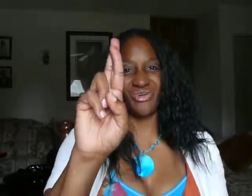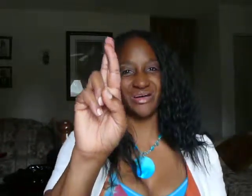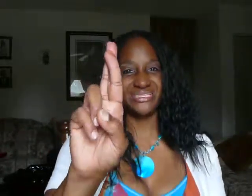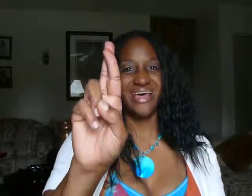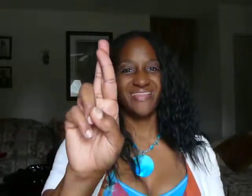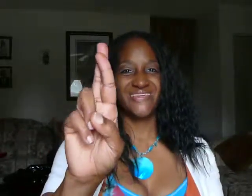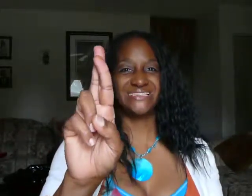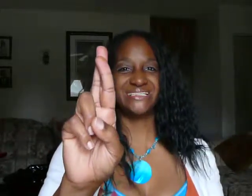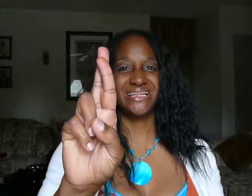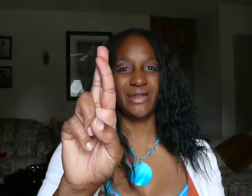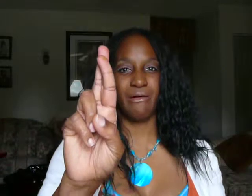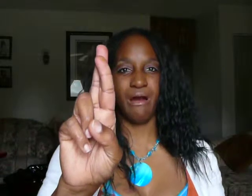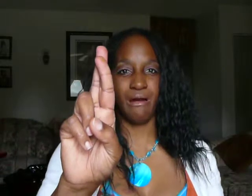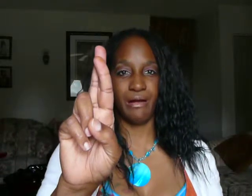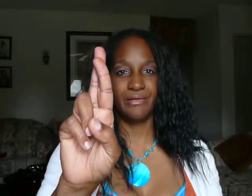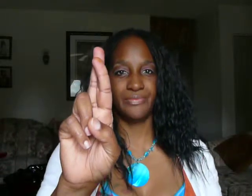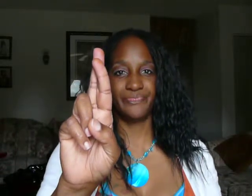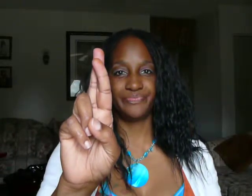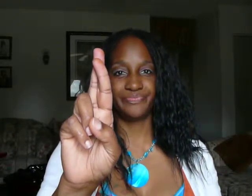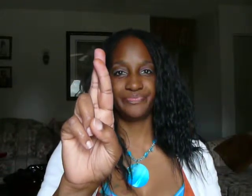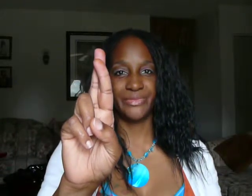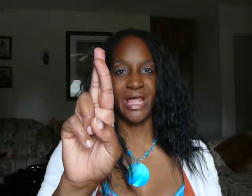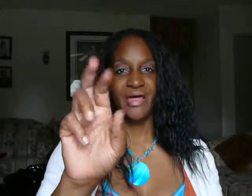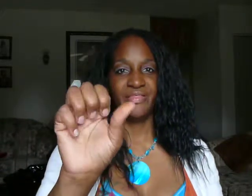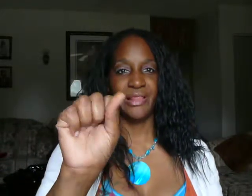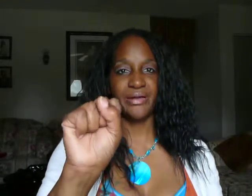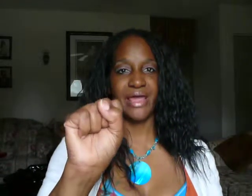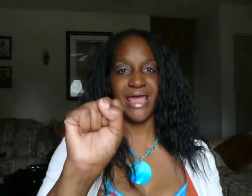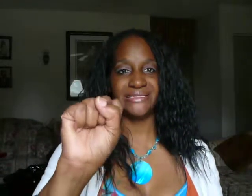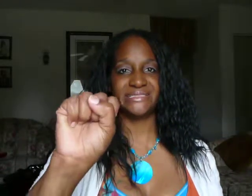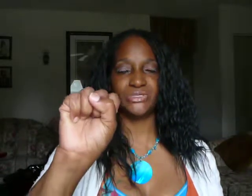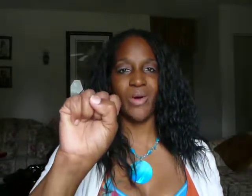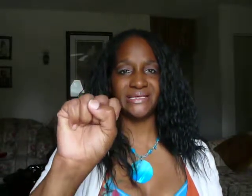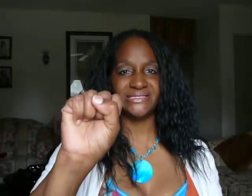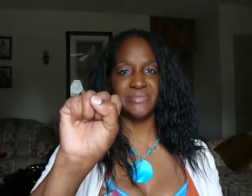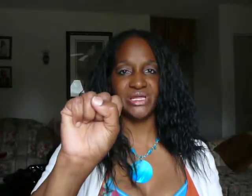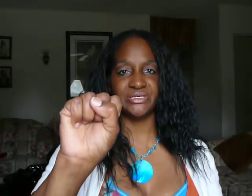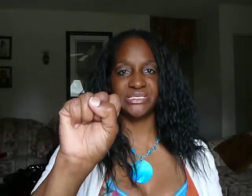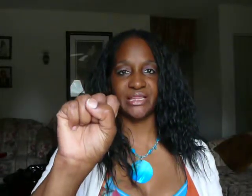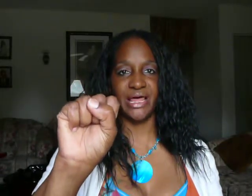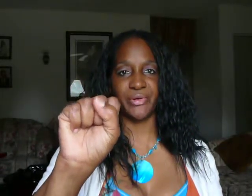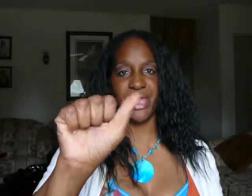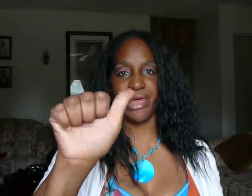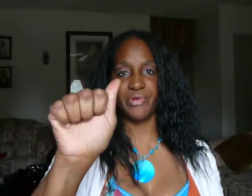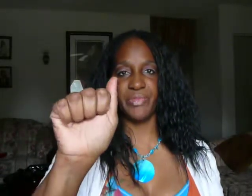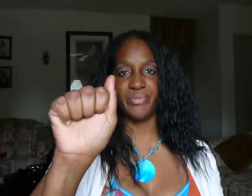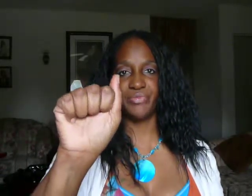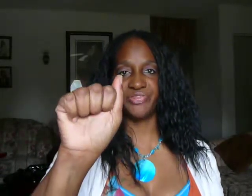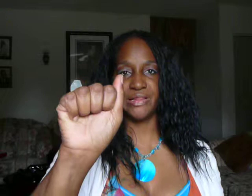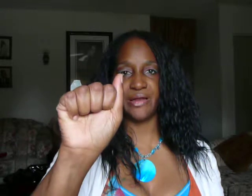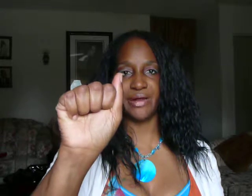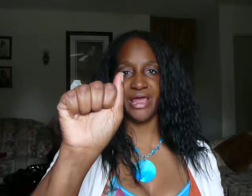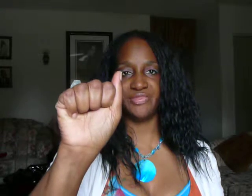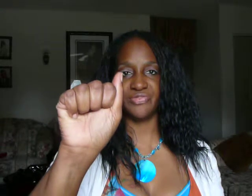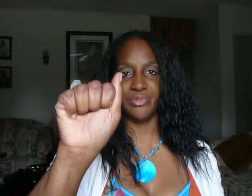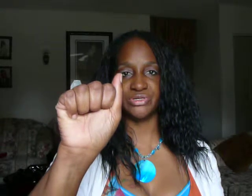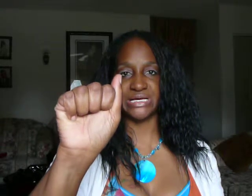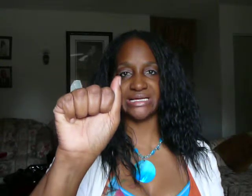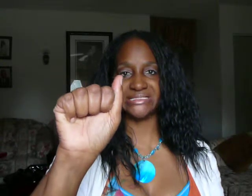crossed. This is the letter R. The letter S is quite similar to the letter A. Remember with the letter A, the thumb was on the